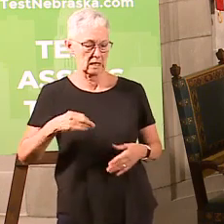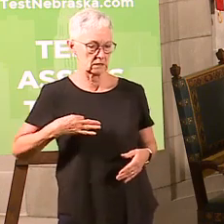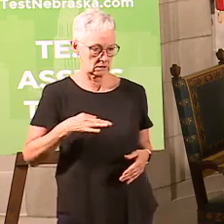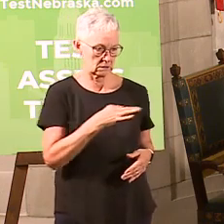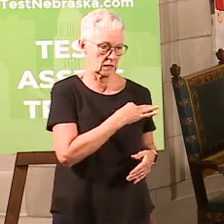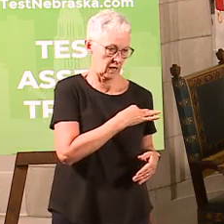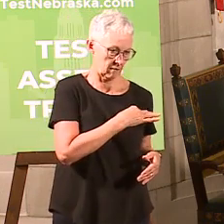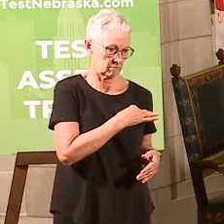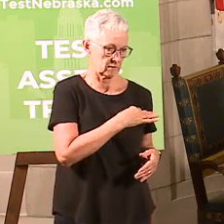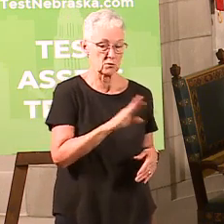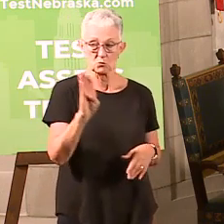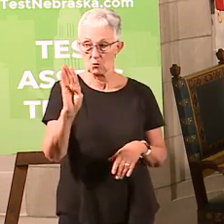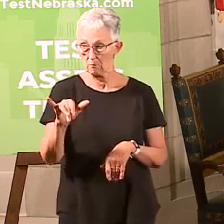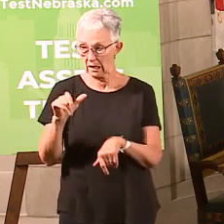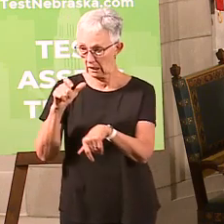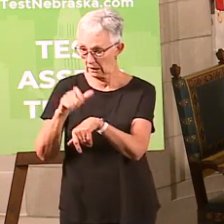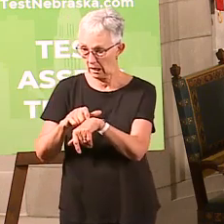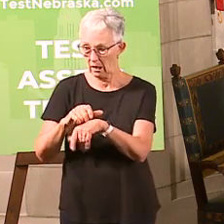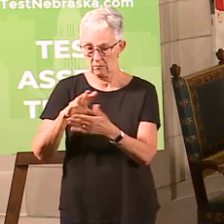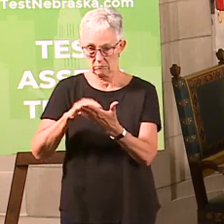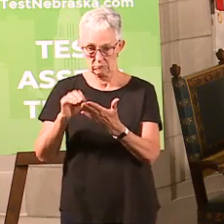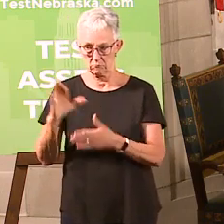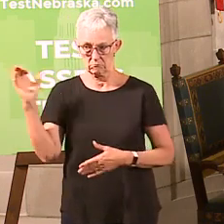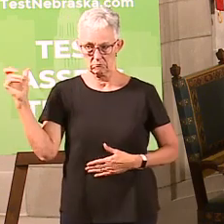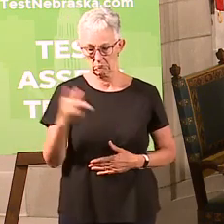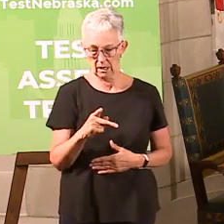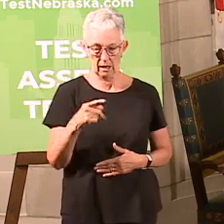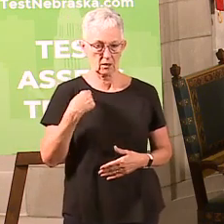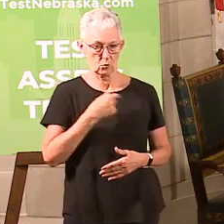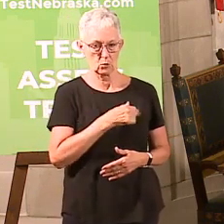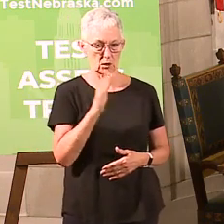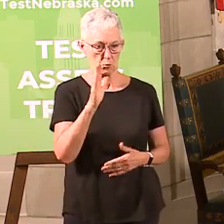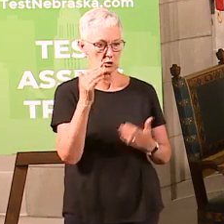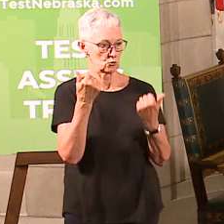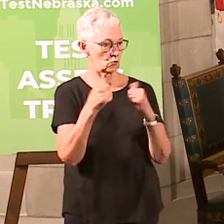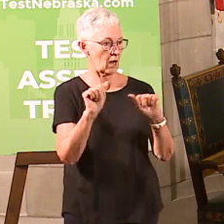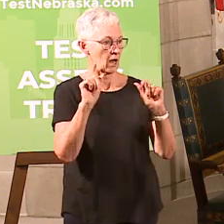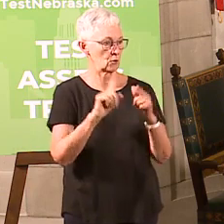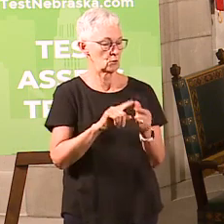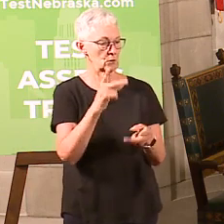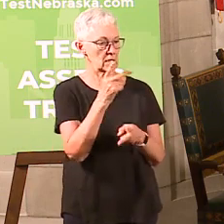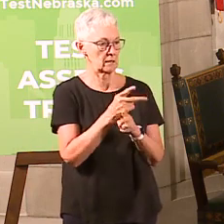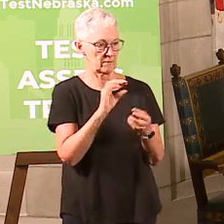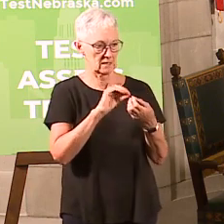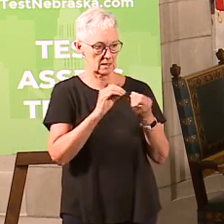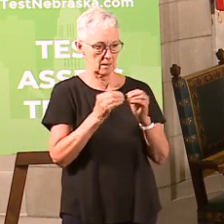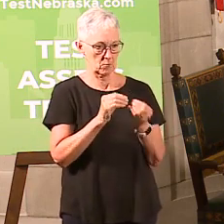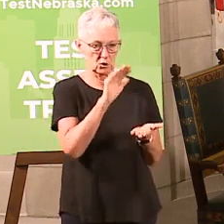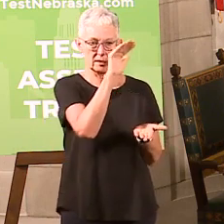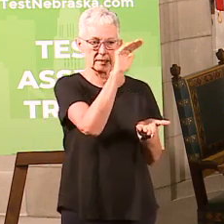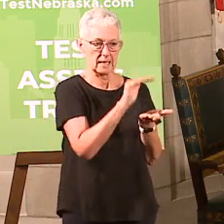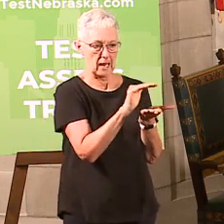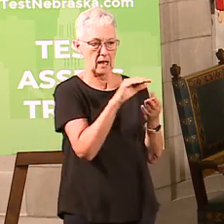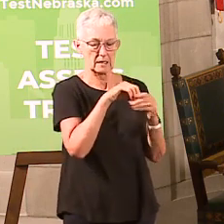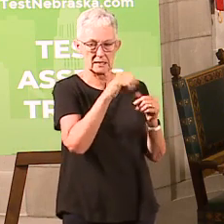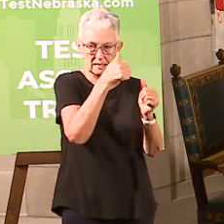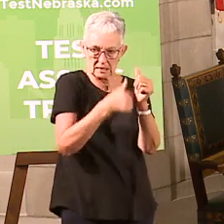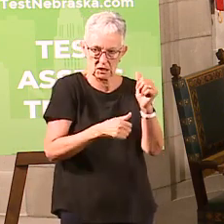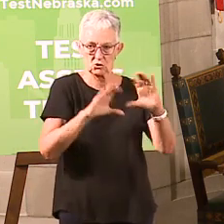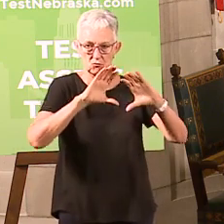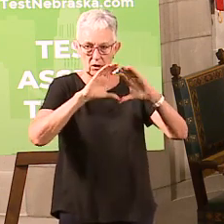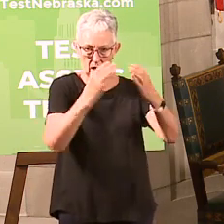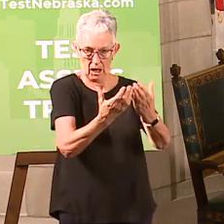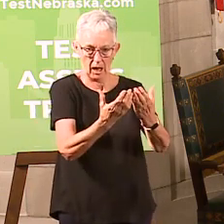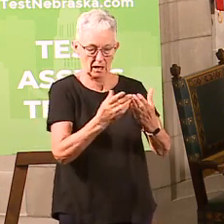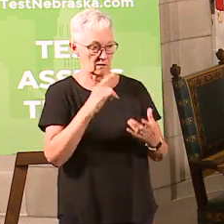to de-densify our classrooms. We're going to use the benefits of the geography that we have naturally. We're pretty spread out, certainly here